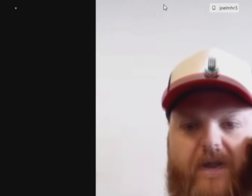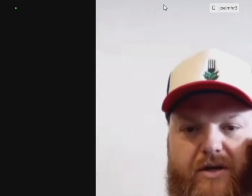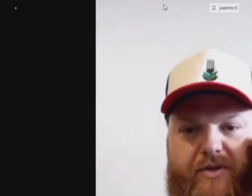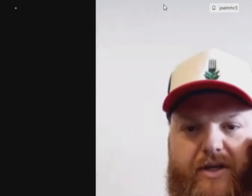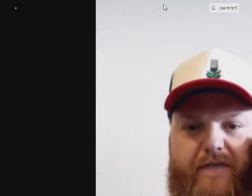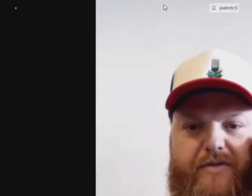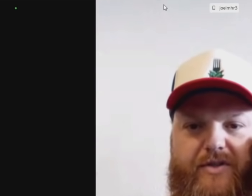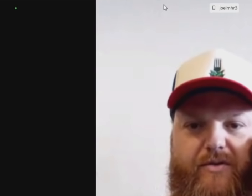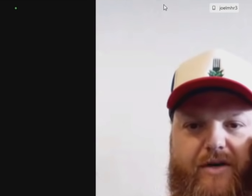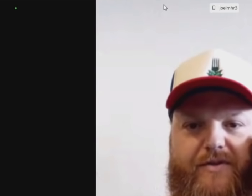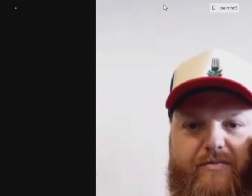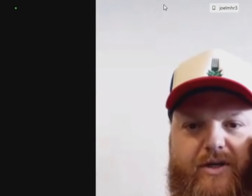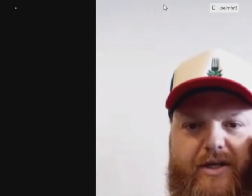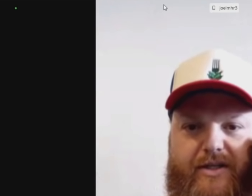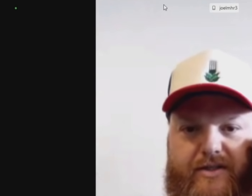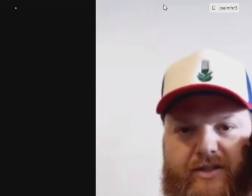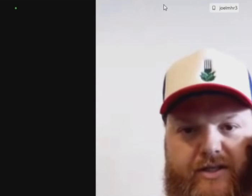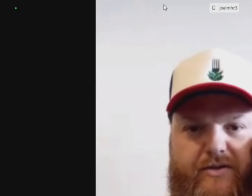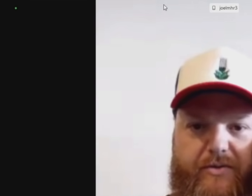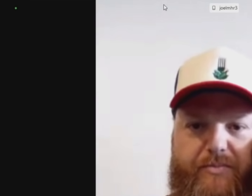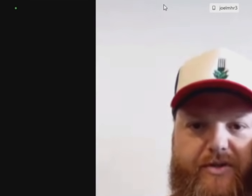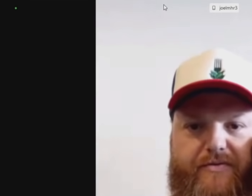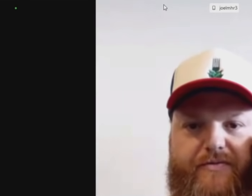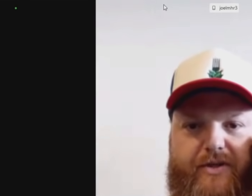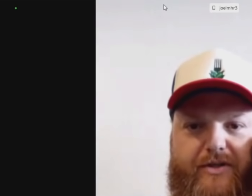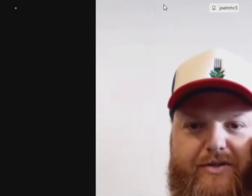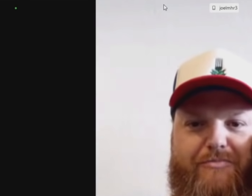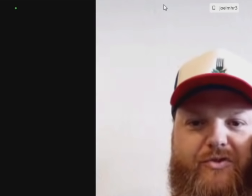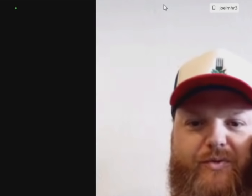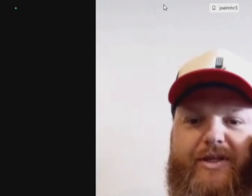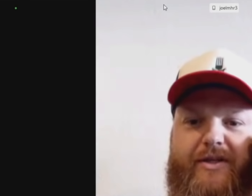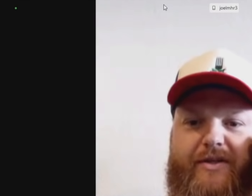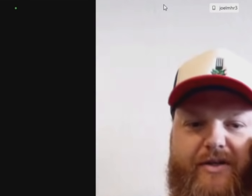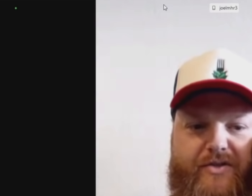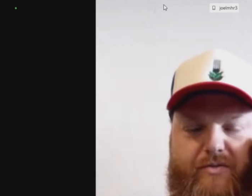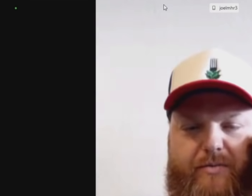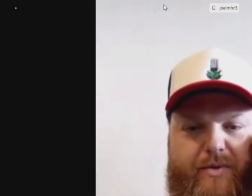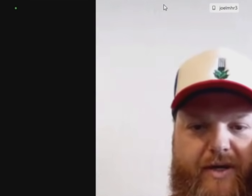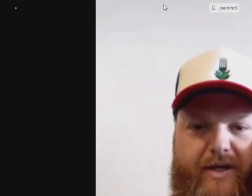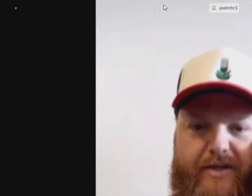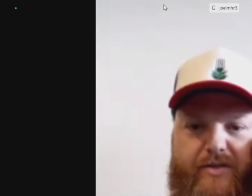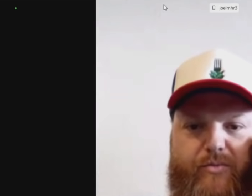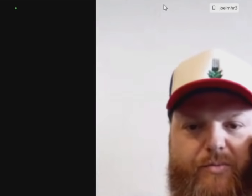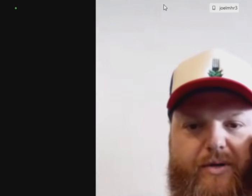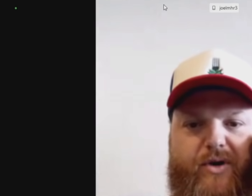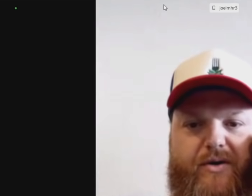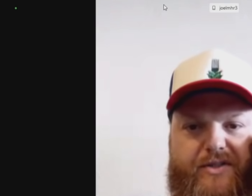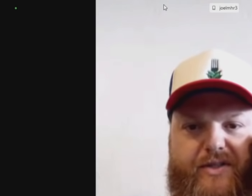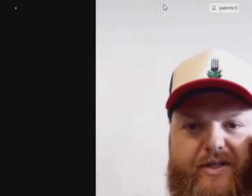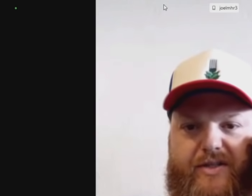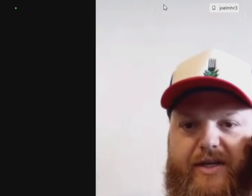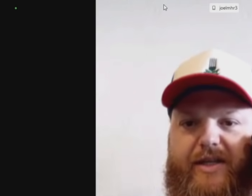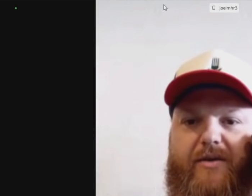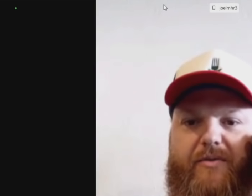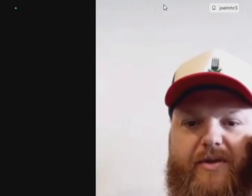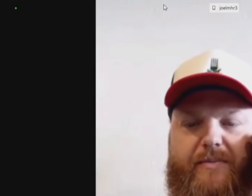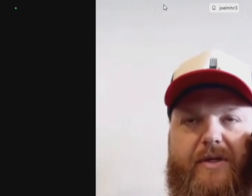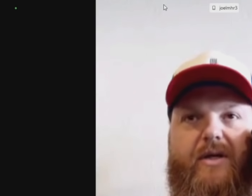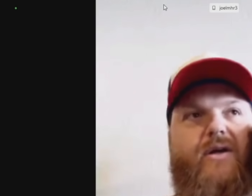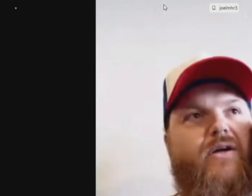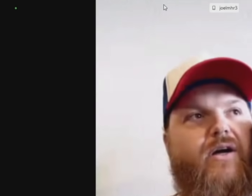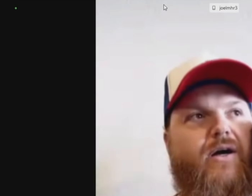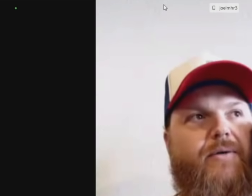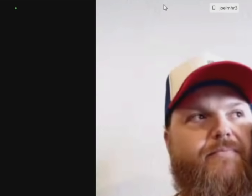well. And then every so often, what kid doesn't like a little bit of something sweet in there? So we've been making some homemade brownies, things like that with